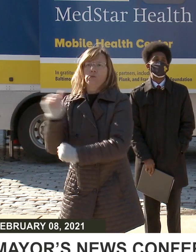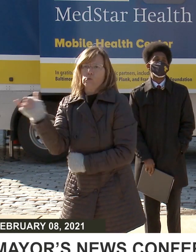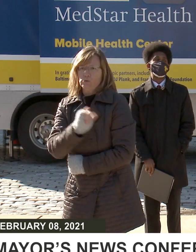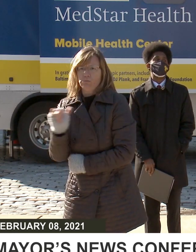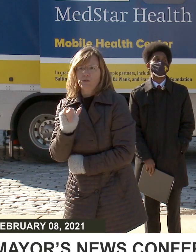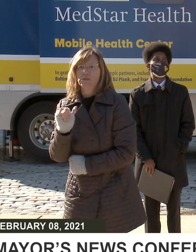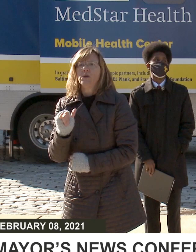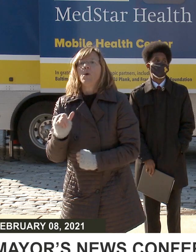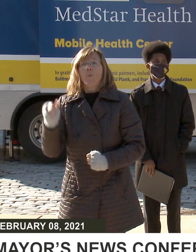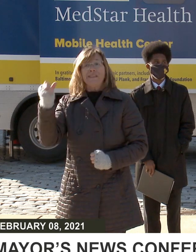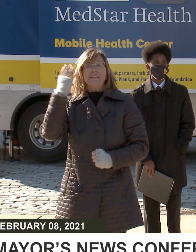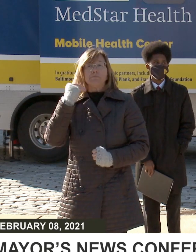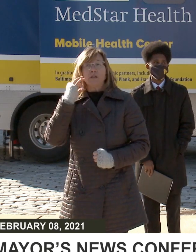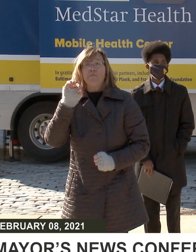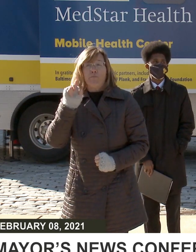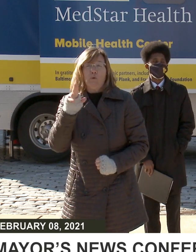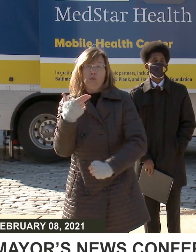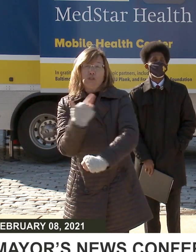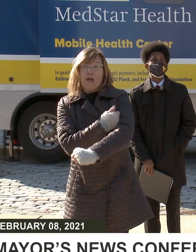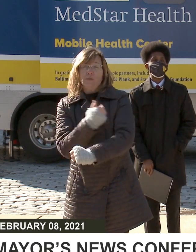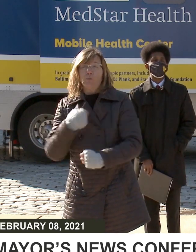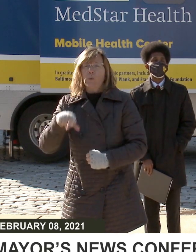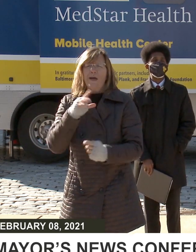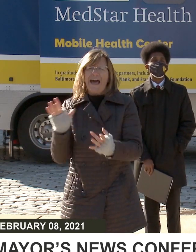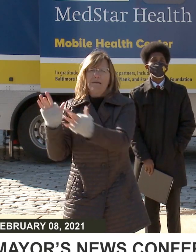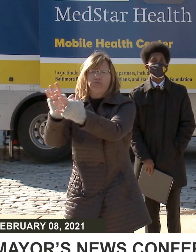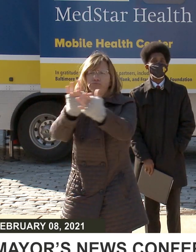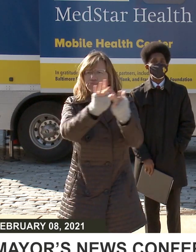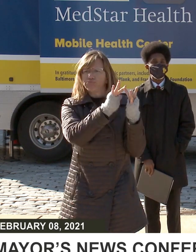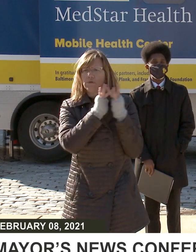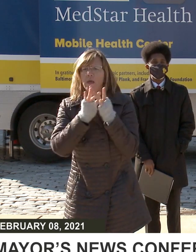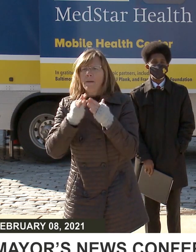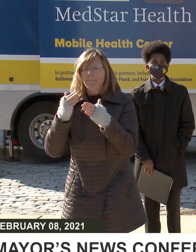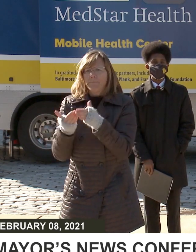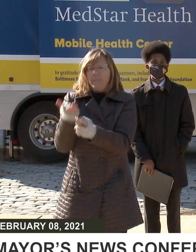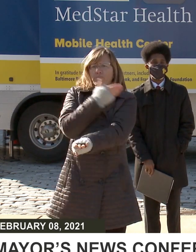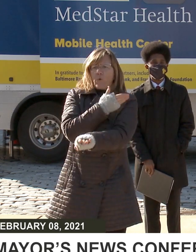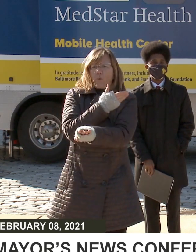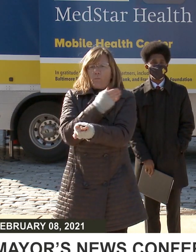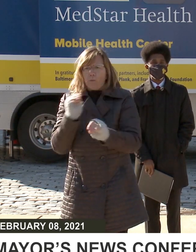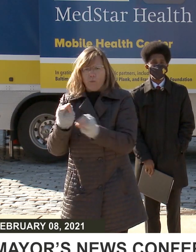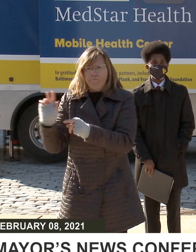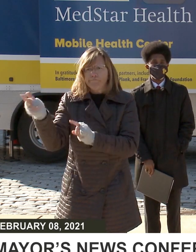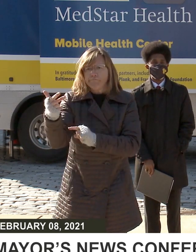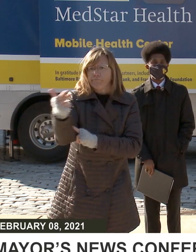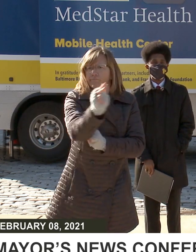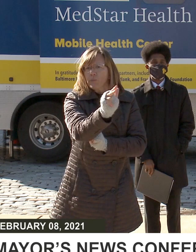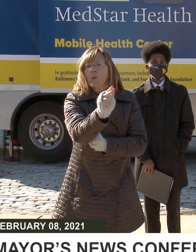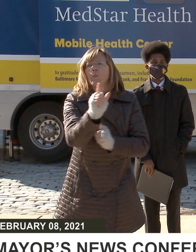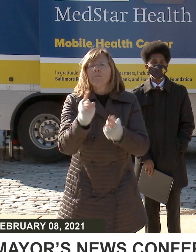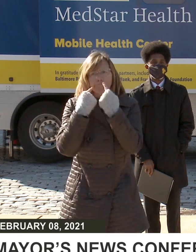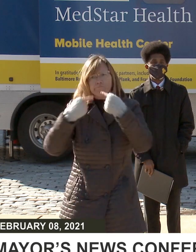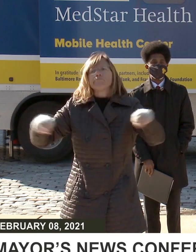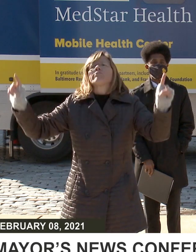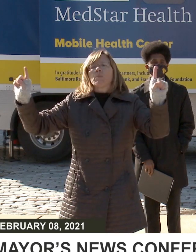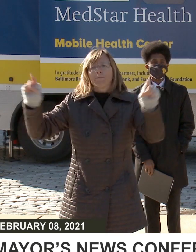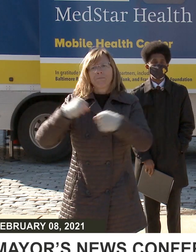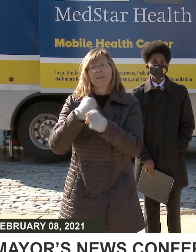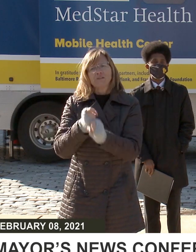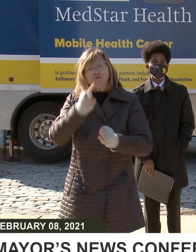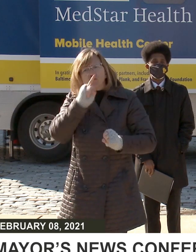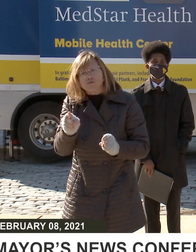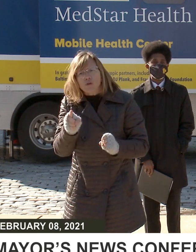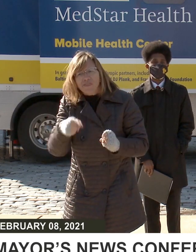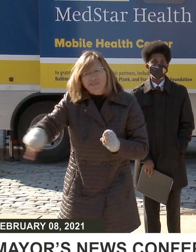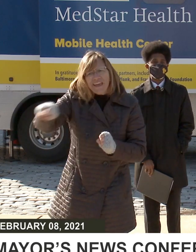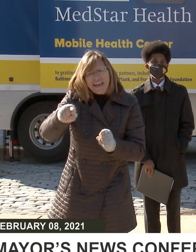year taught us that outreach before a mobile clinic is paramount to success. To ensure our residents at these facilities and buildings